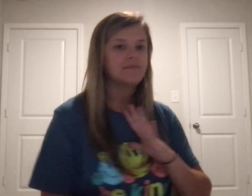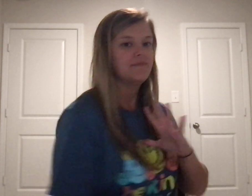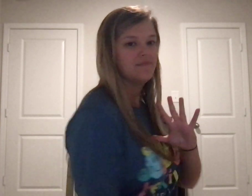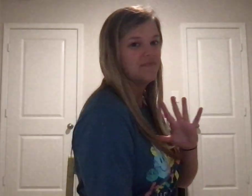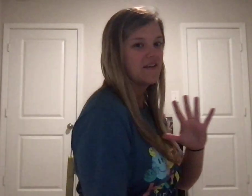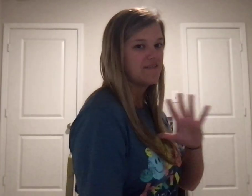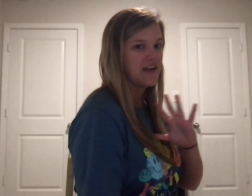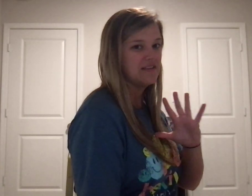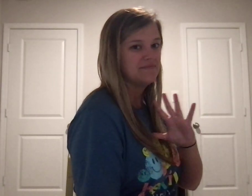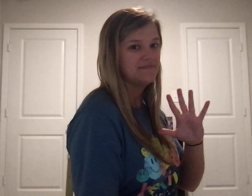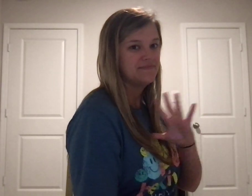Fine.